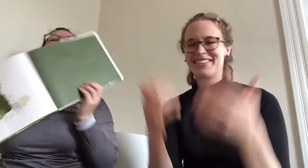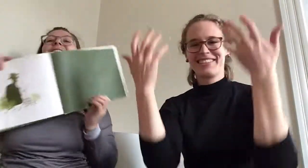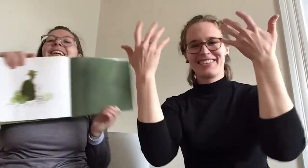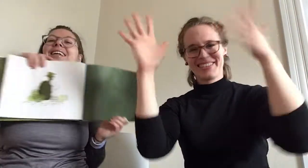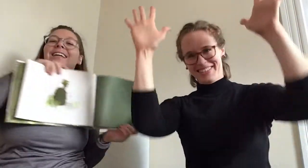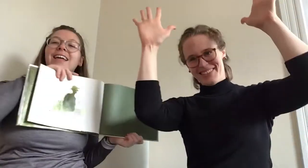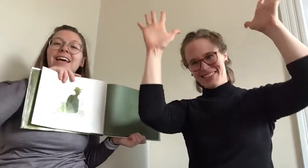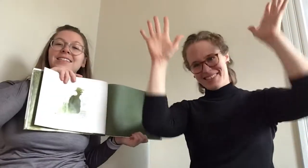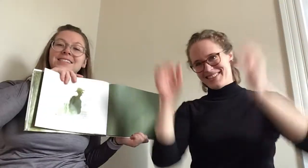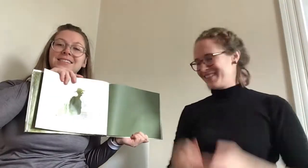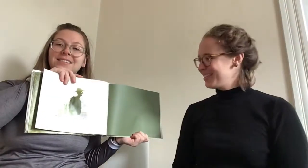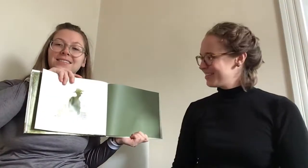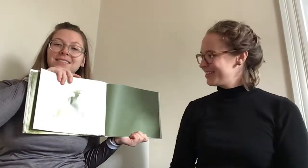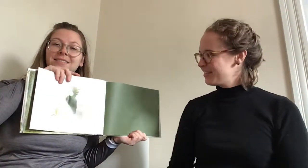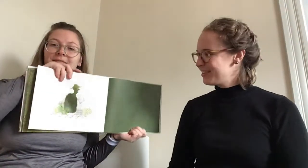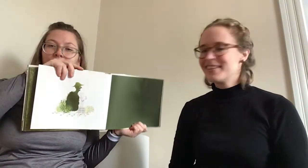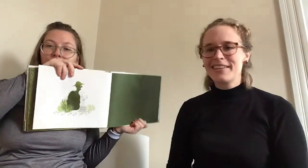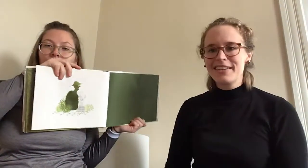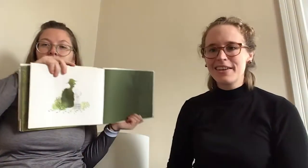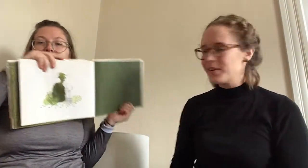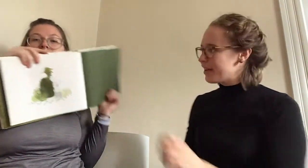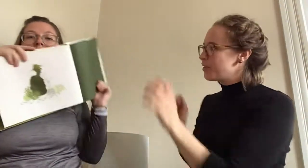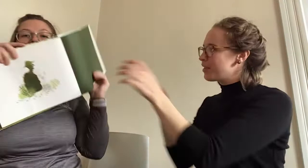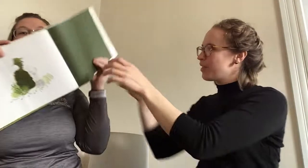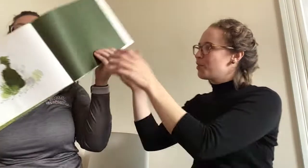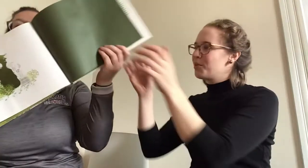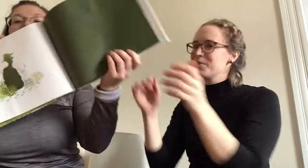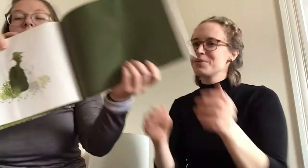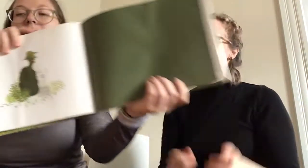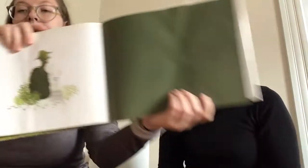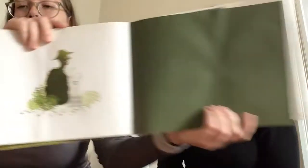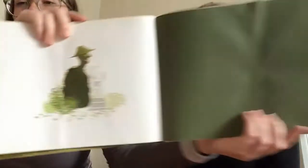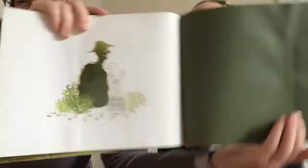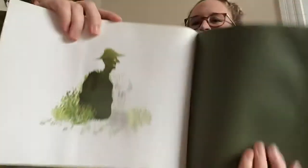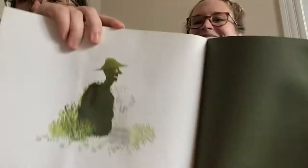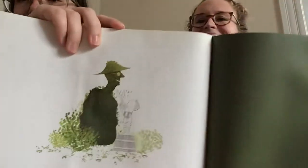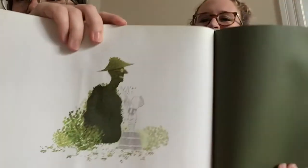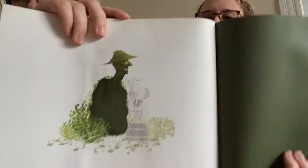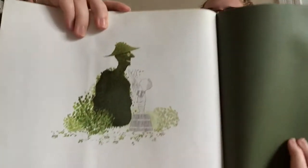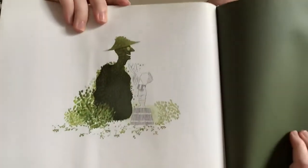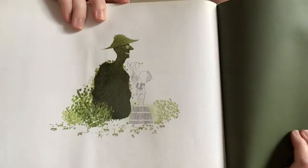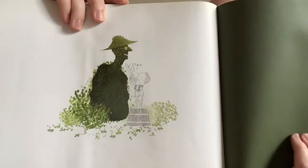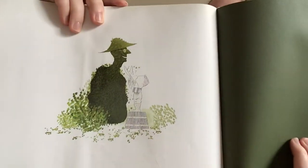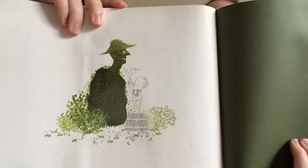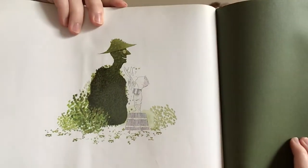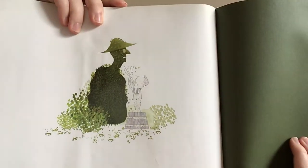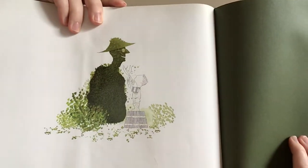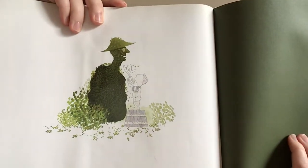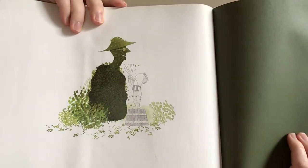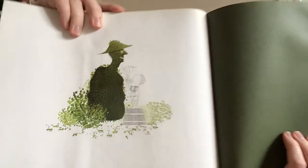The end. Oh yeah, go close.